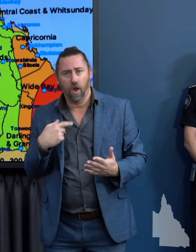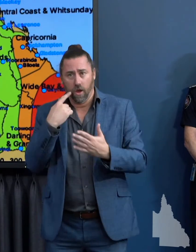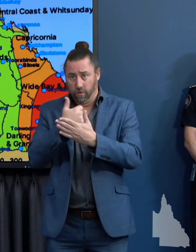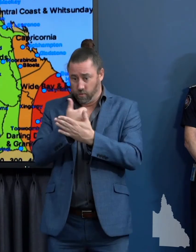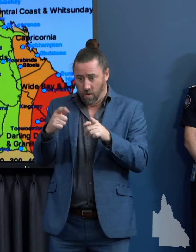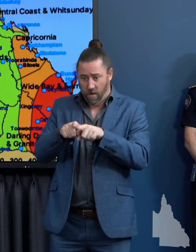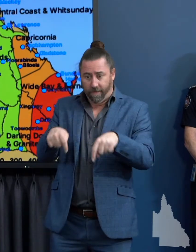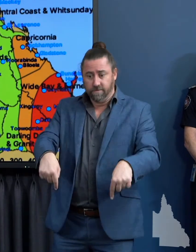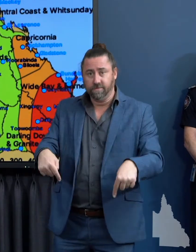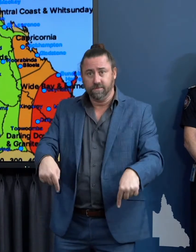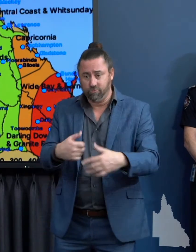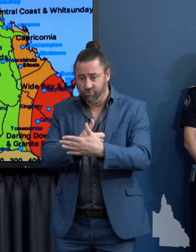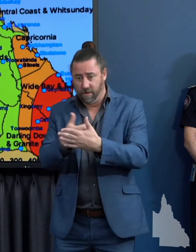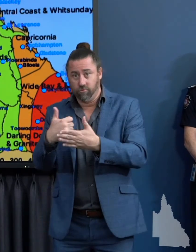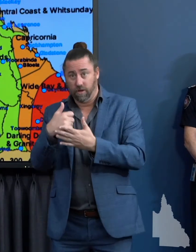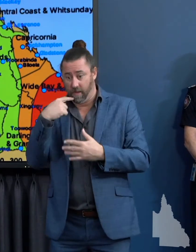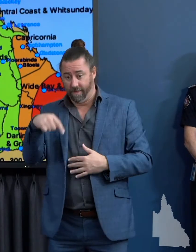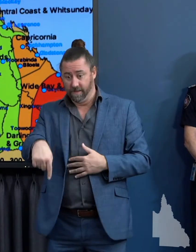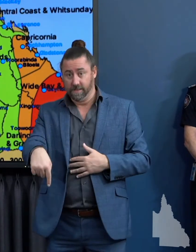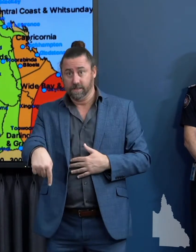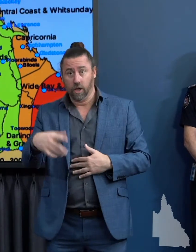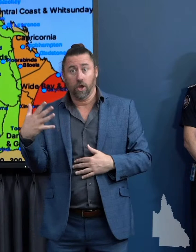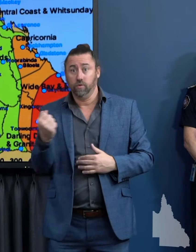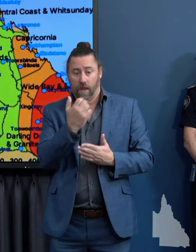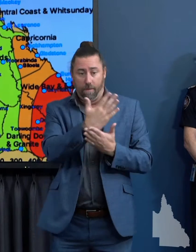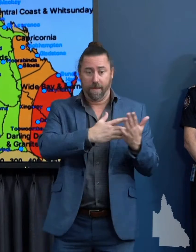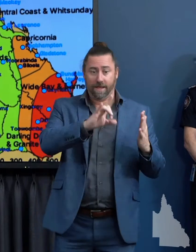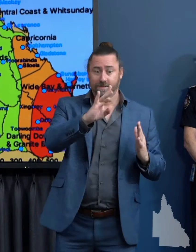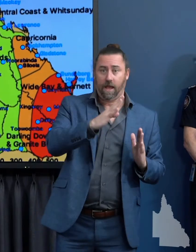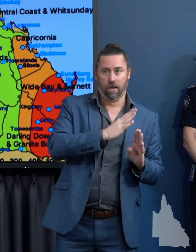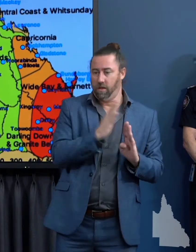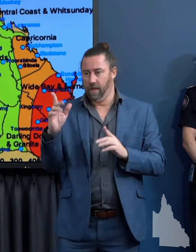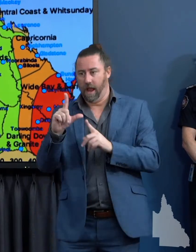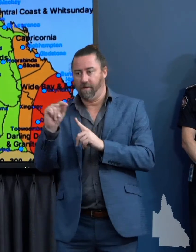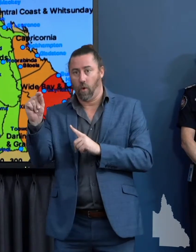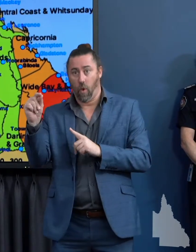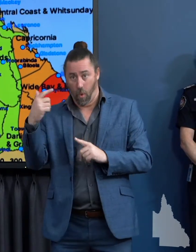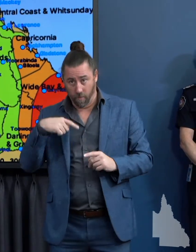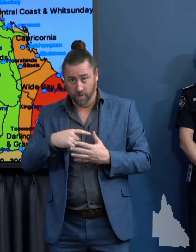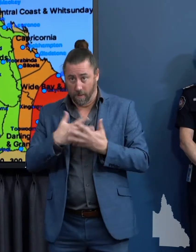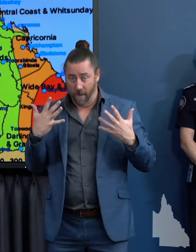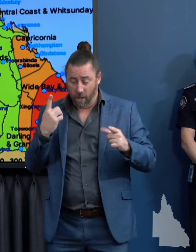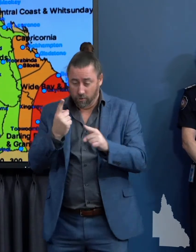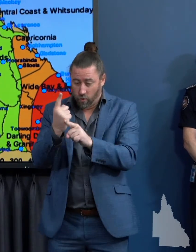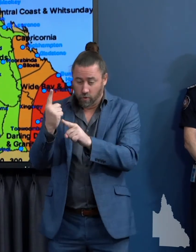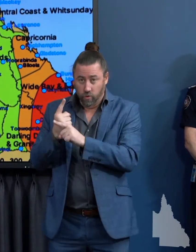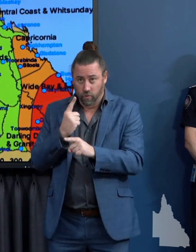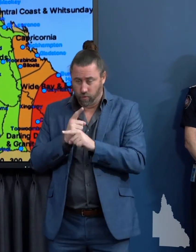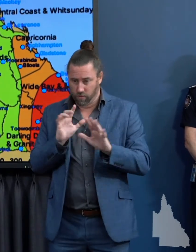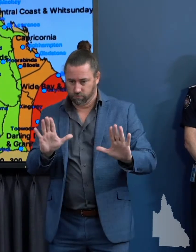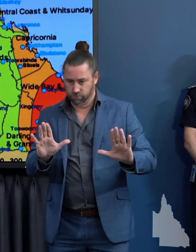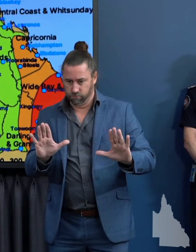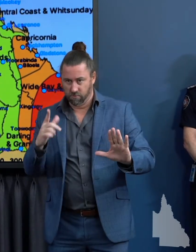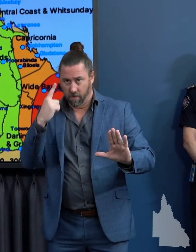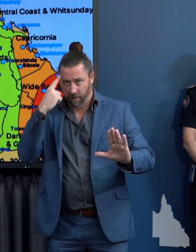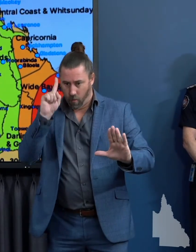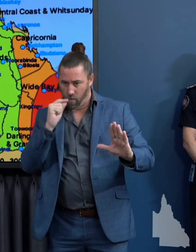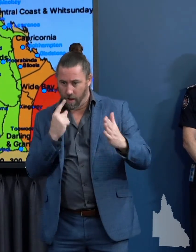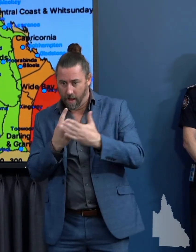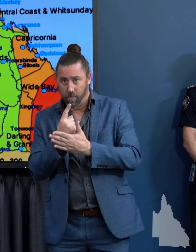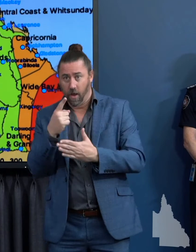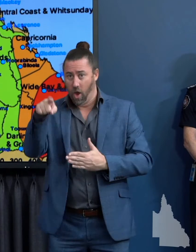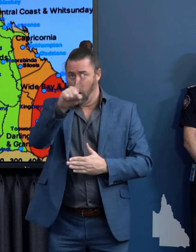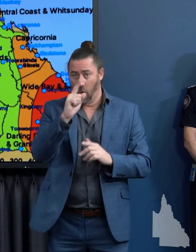press conferences. This press conference was delayed half an hour because we were having serious discussions about picking up